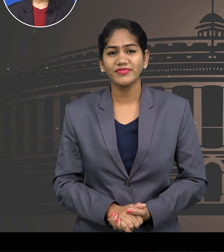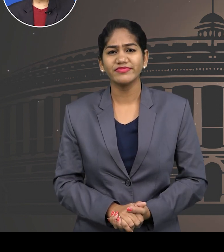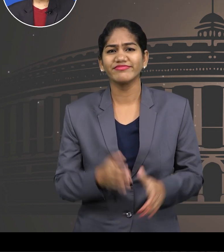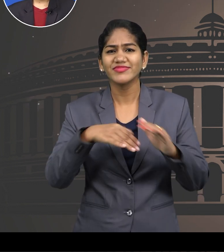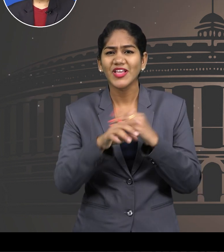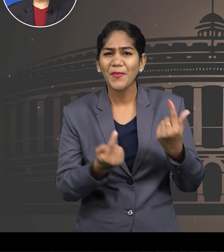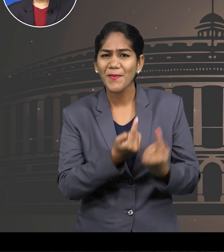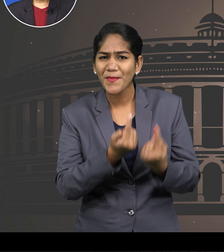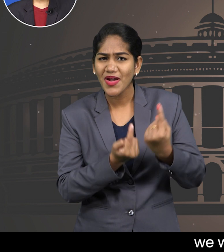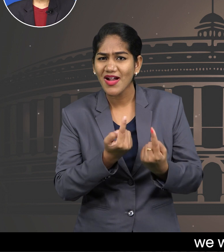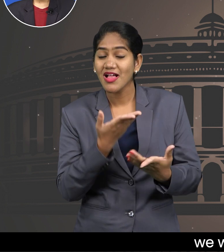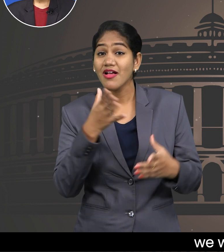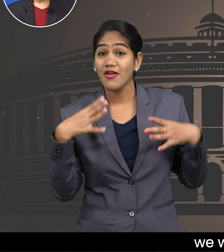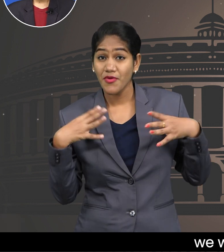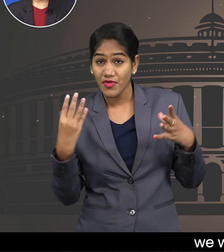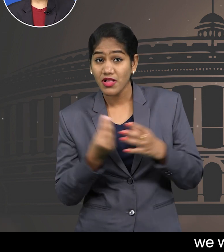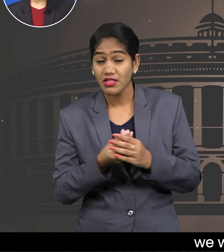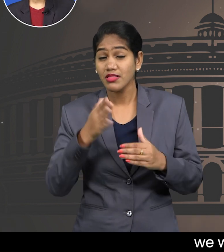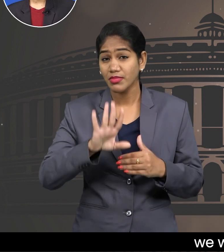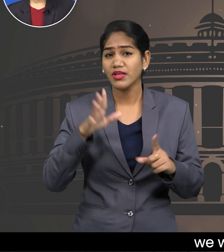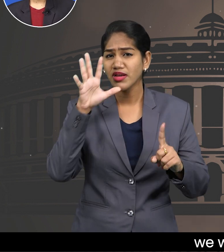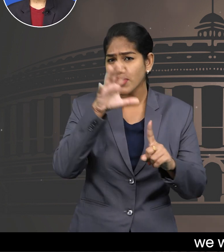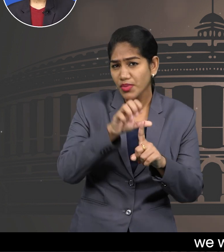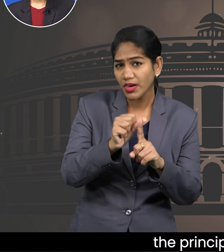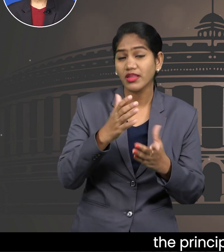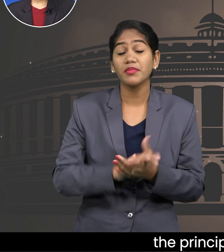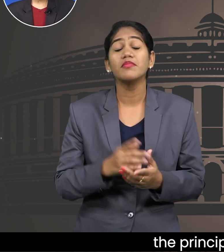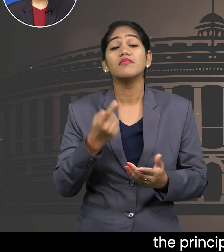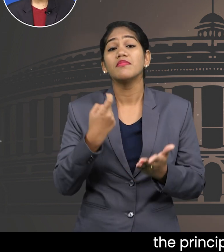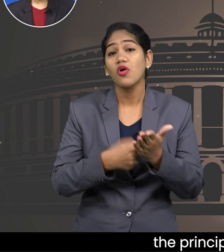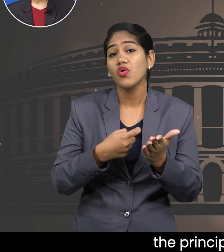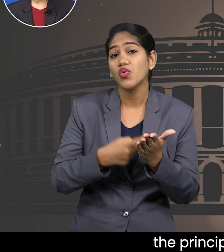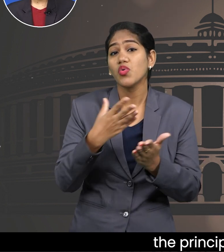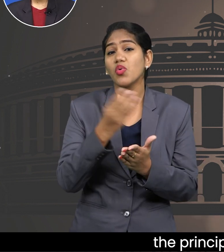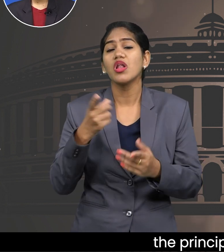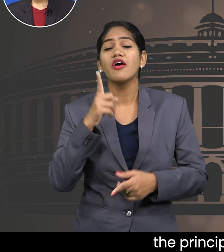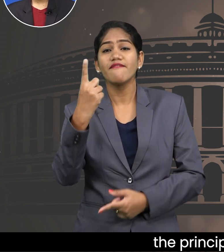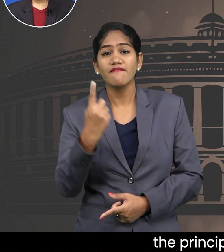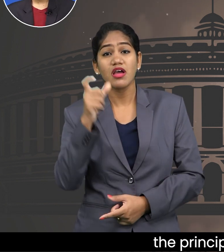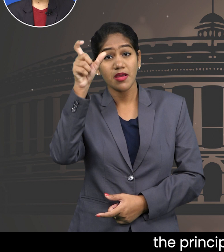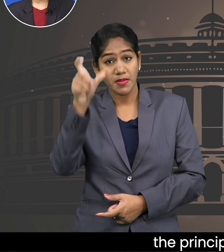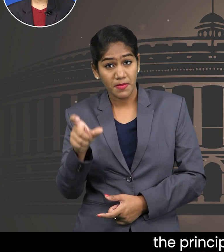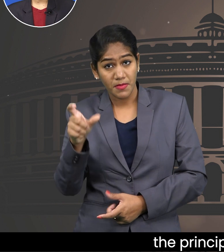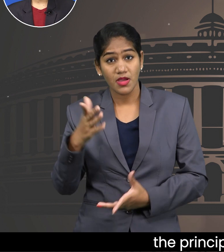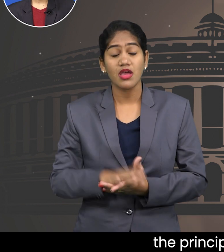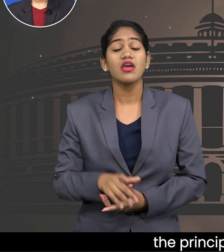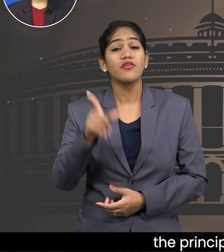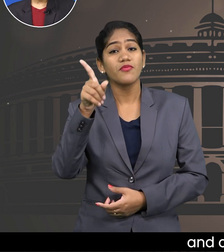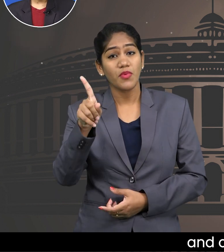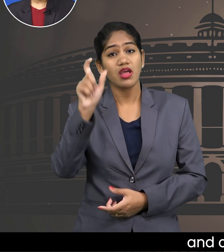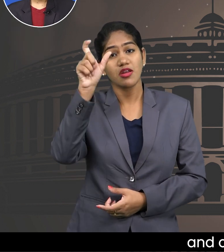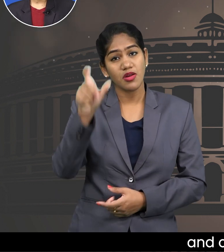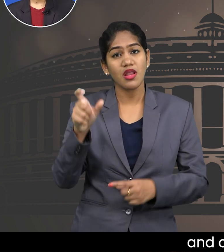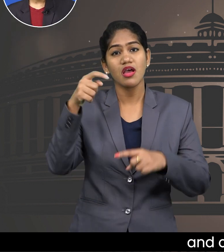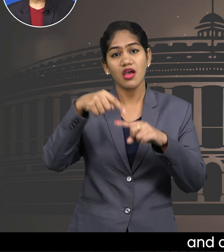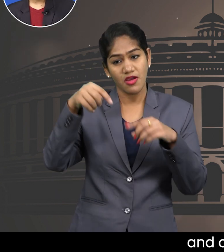In politics, we will be recognizing the principle of one man, one vote